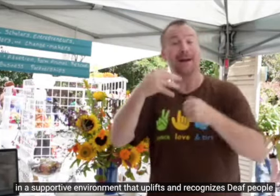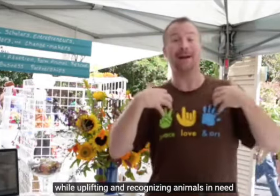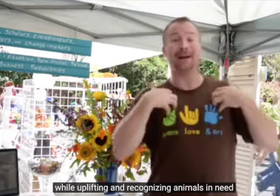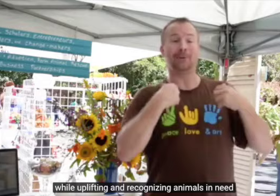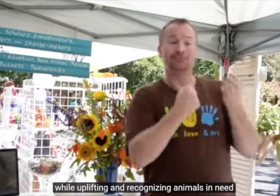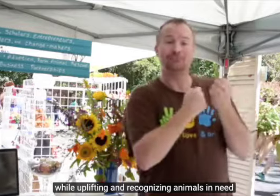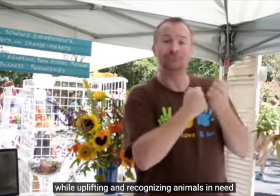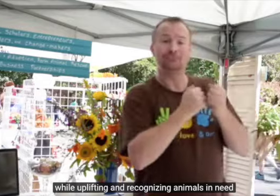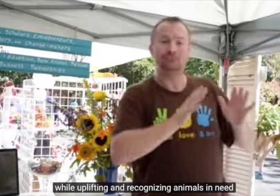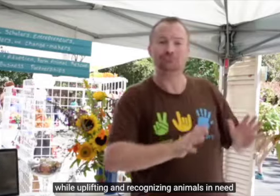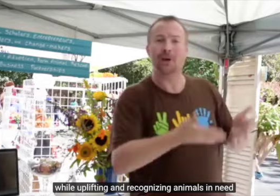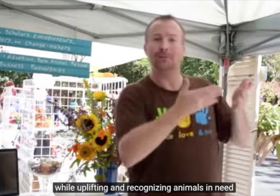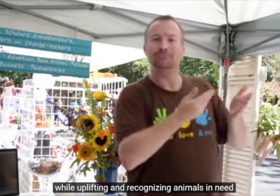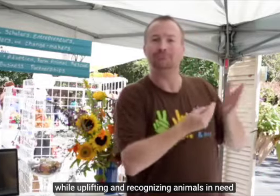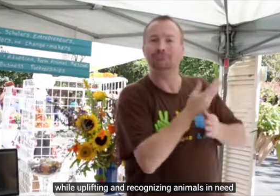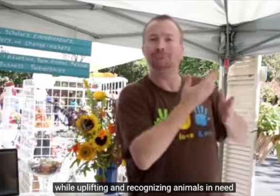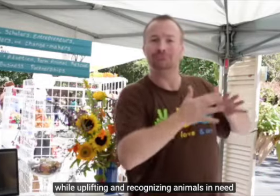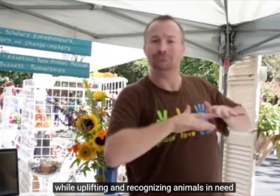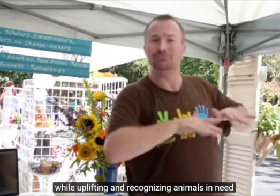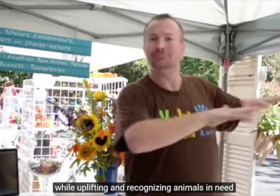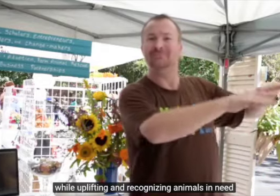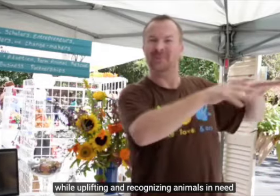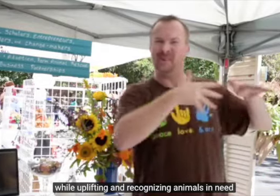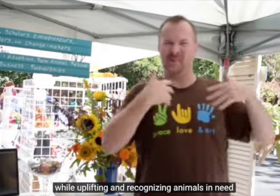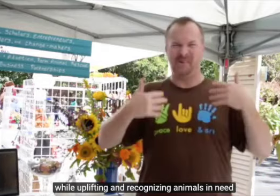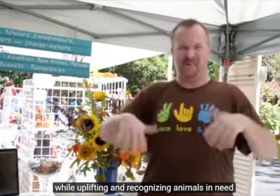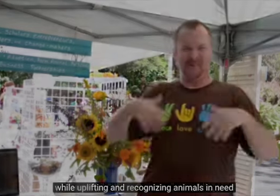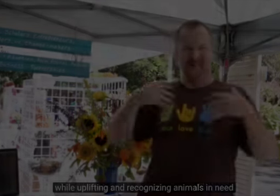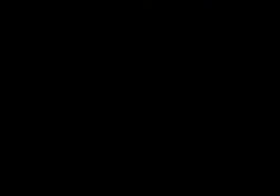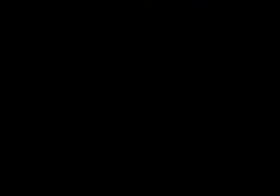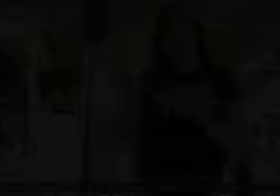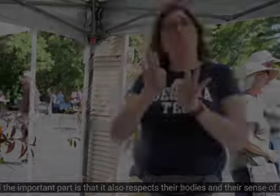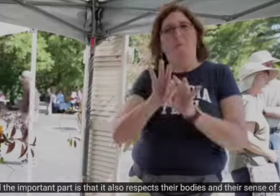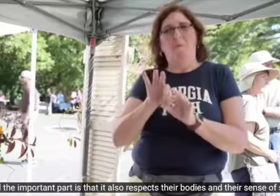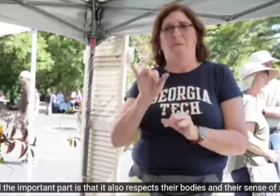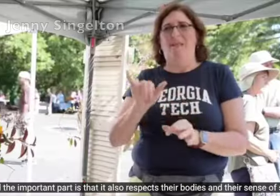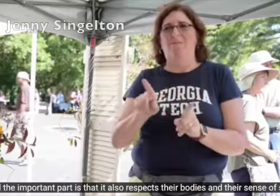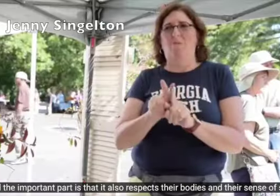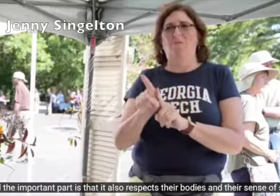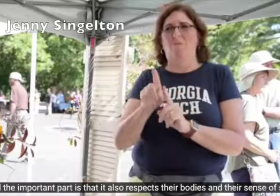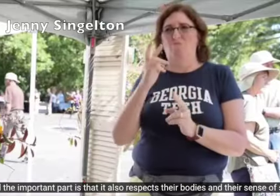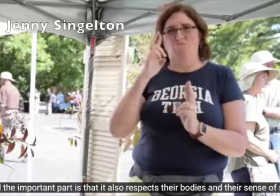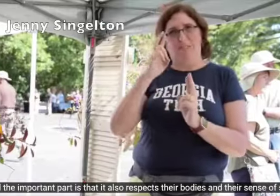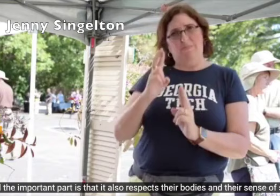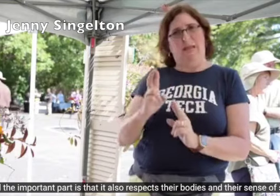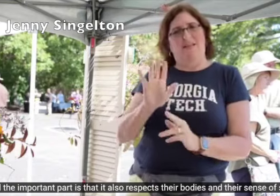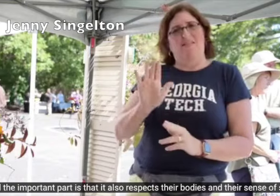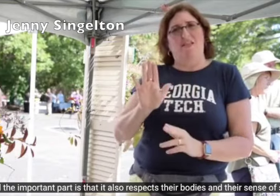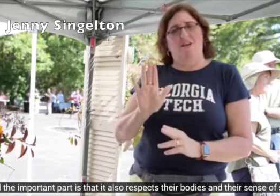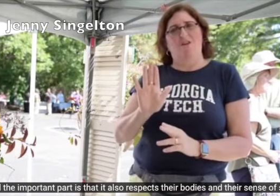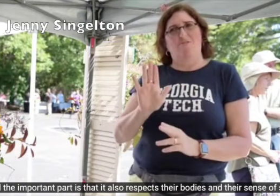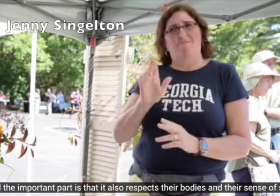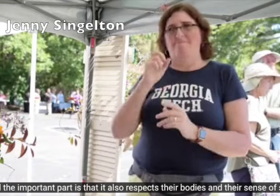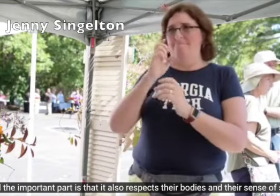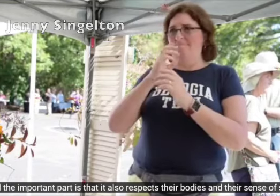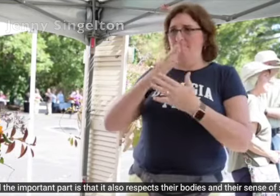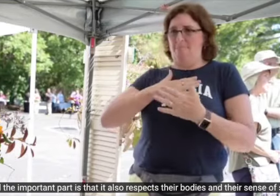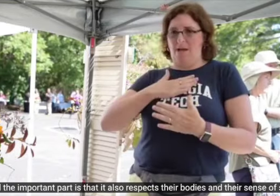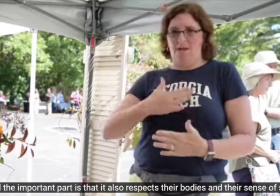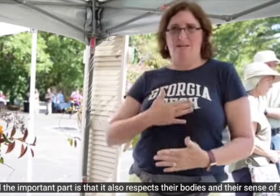deaf people while uplifting and recognizing animals in need. And the important part is that it also respects